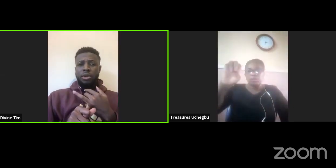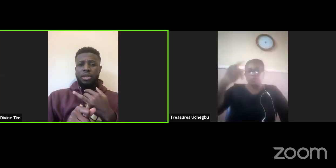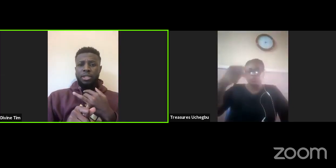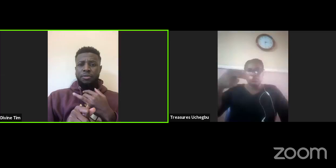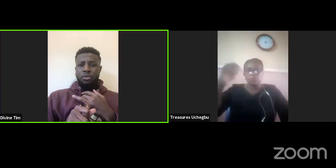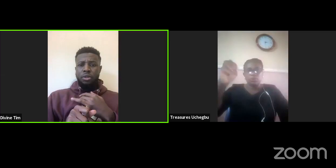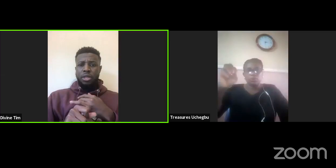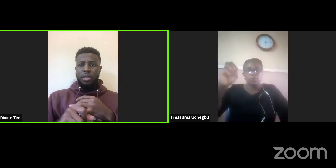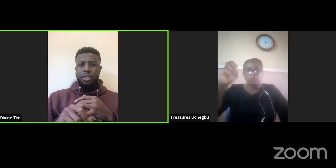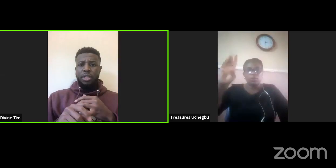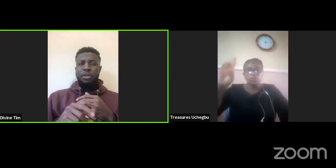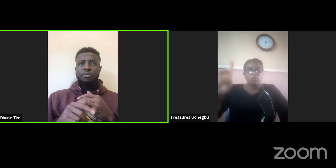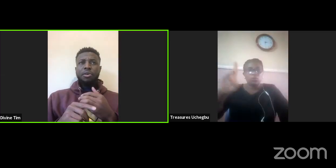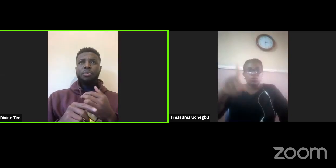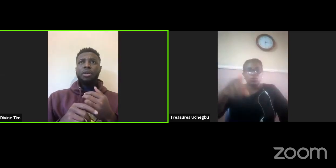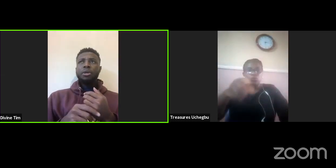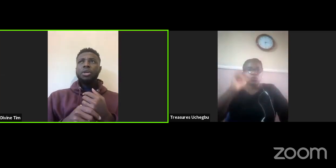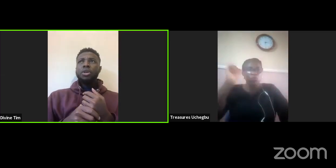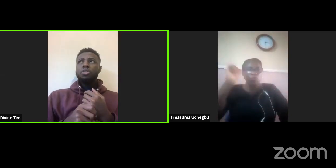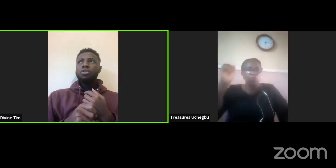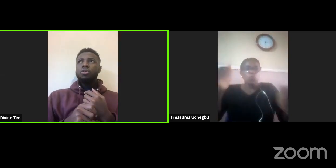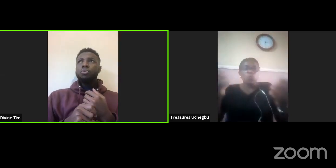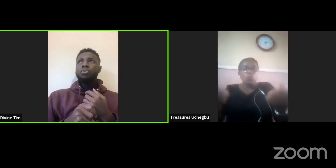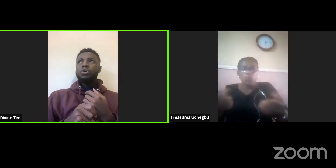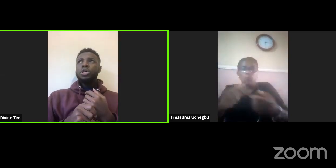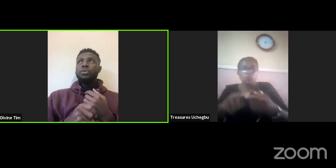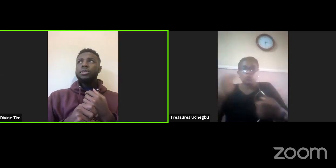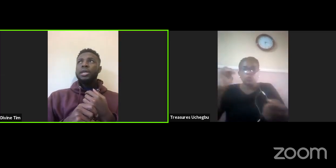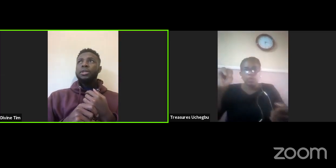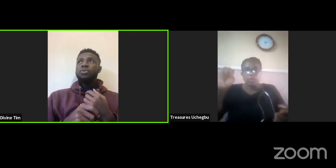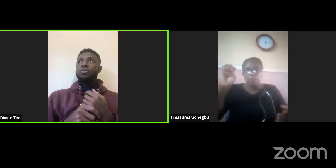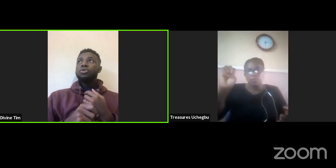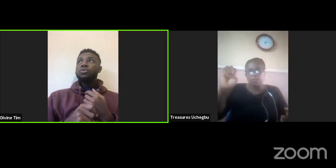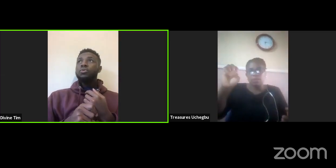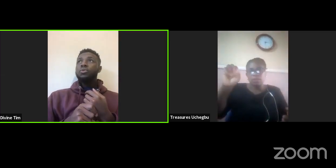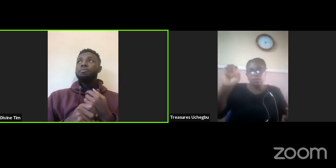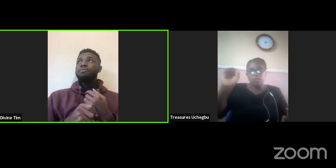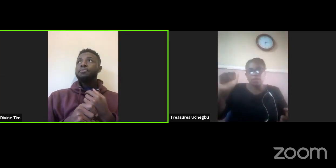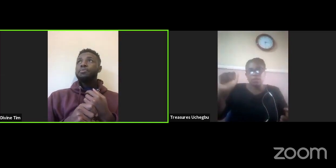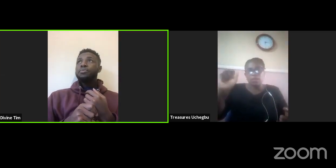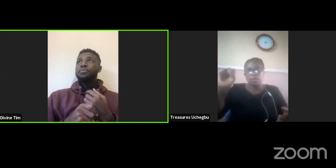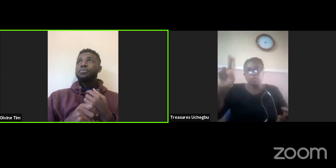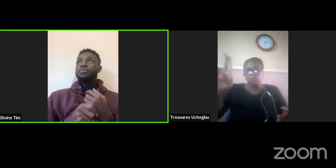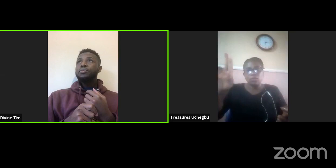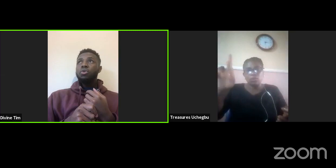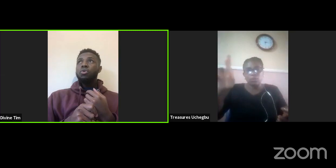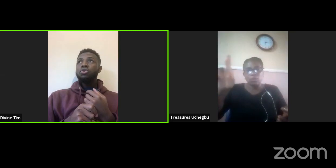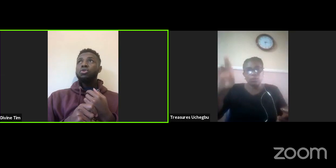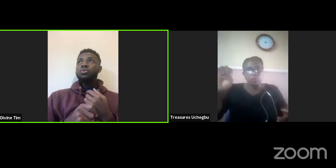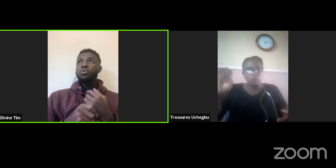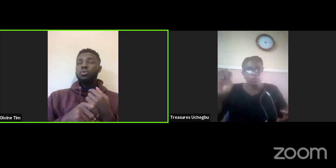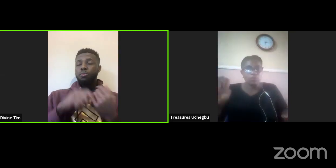do a qualitative study, if maybe your project was that you want to